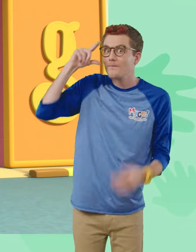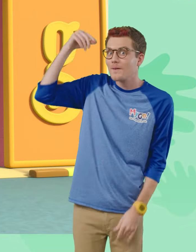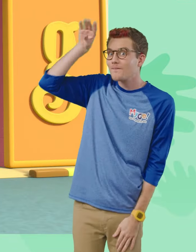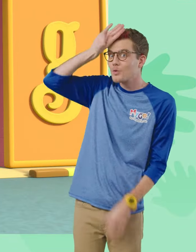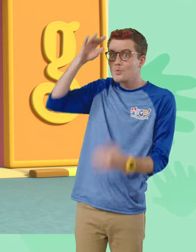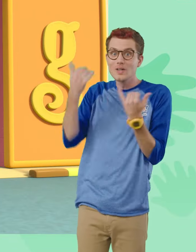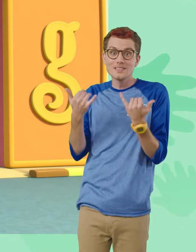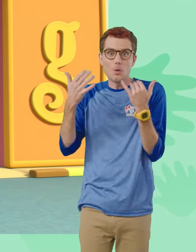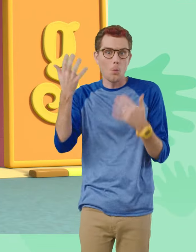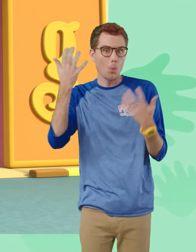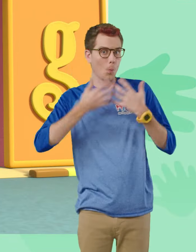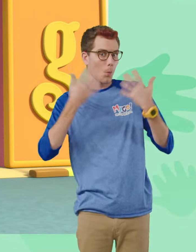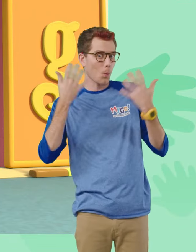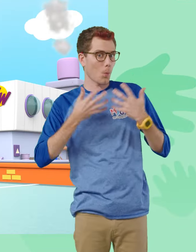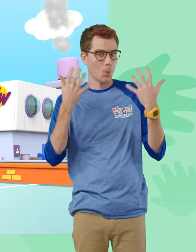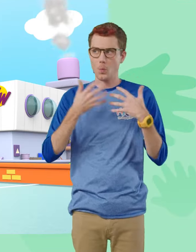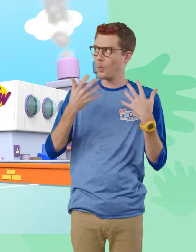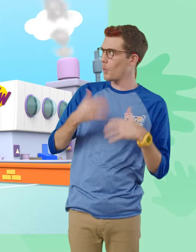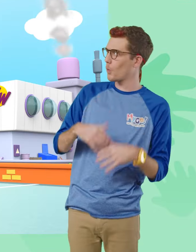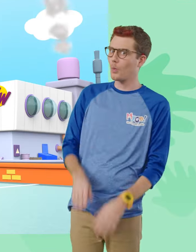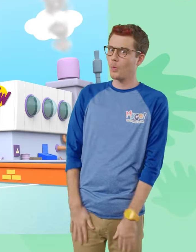in today. Whoa!